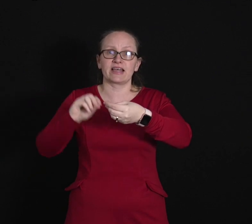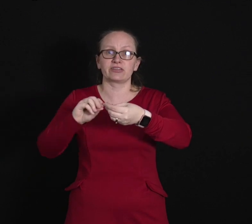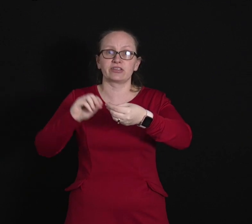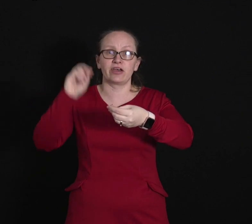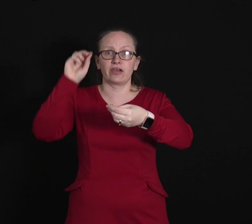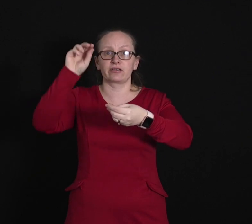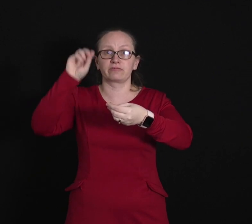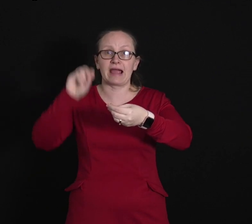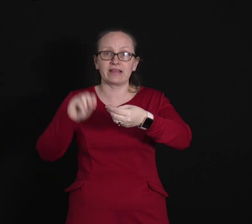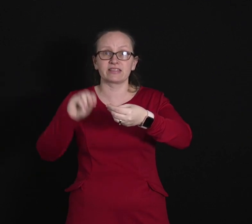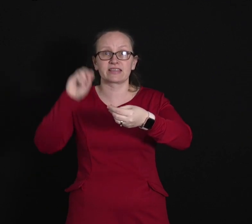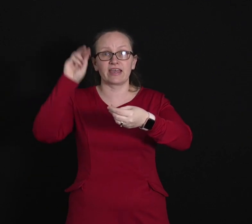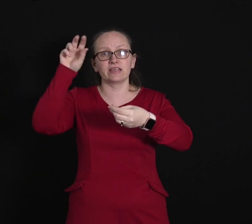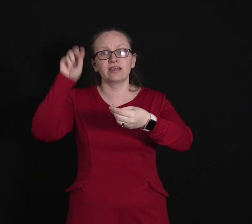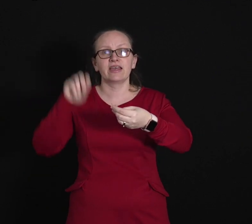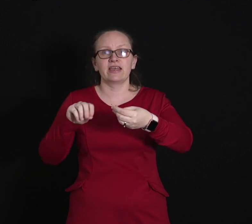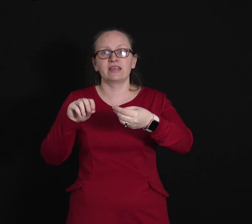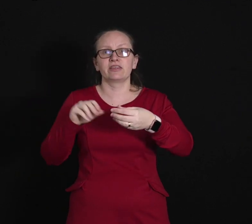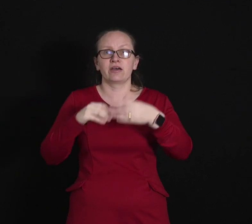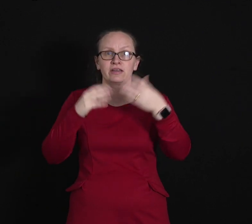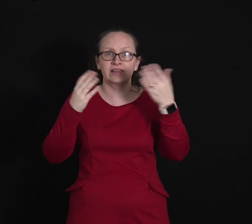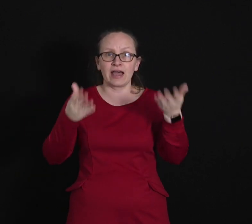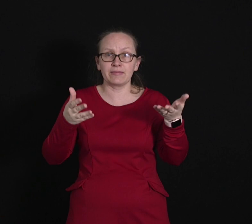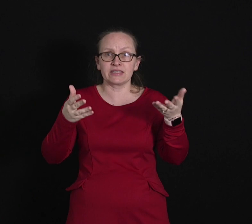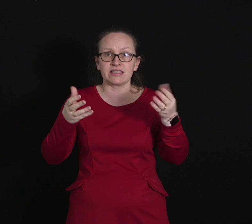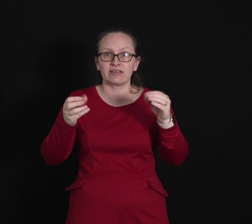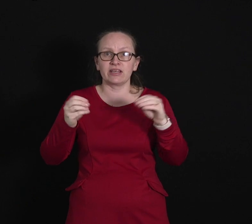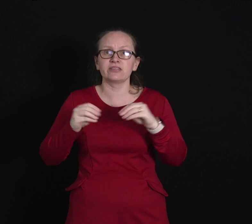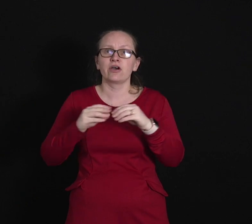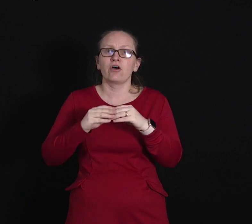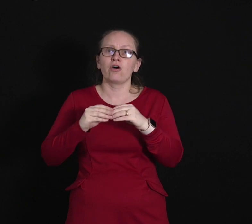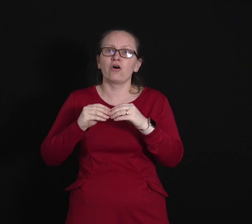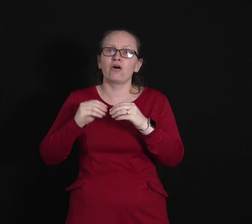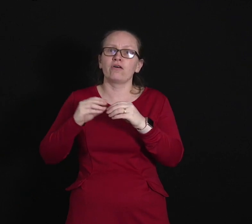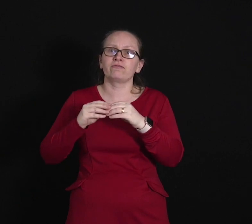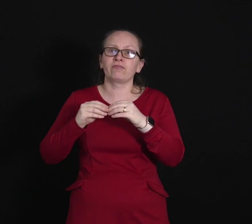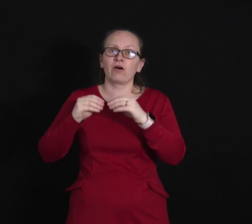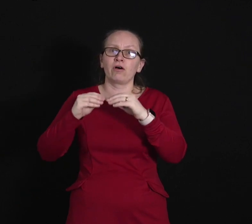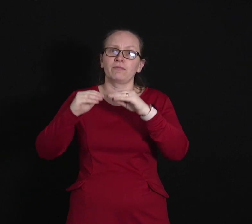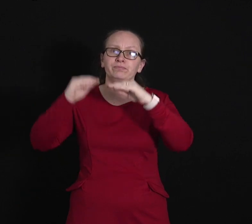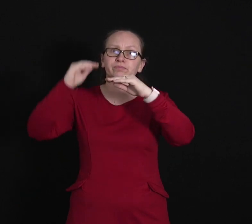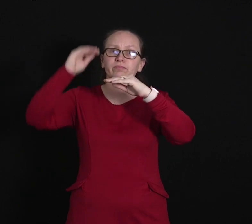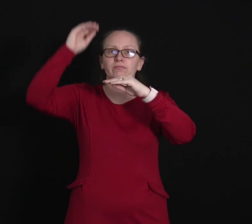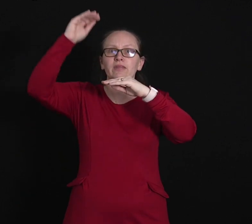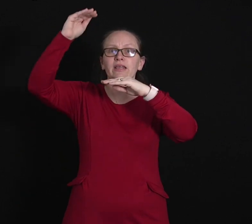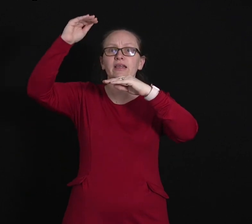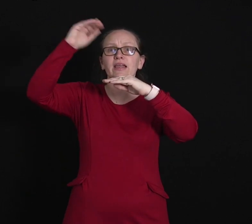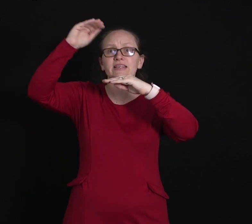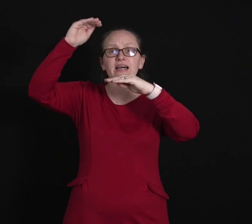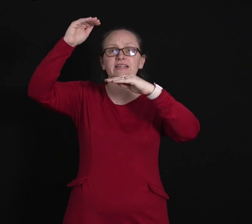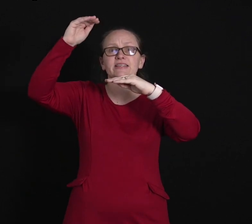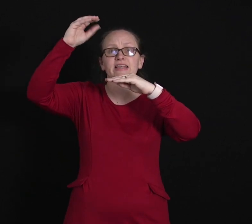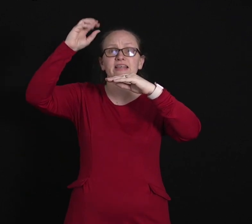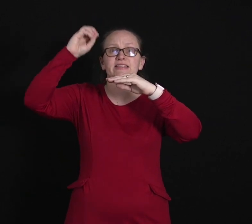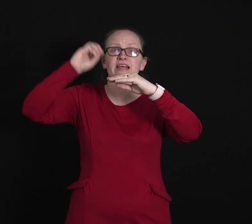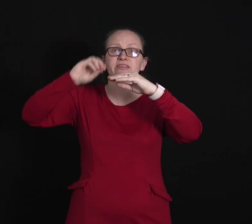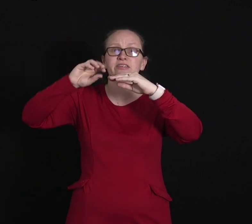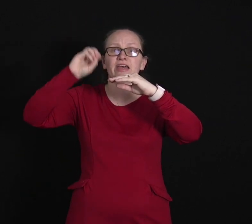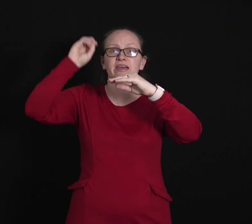down to the ground state in the Lyman series or from excited states down to the